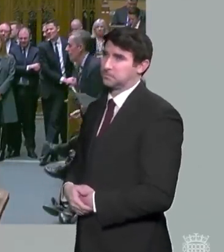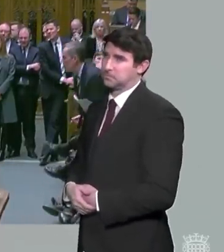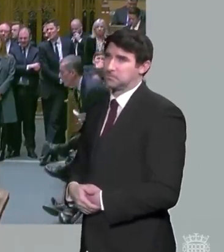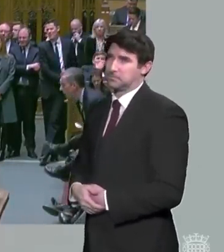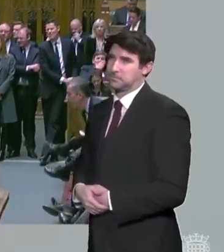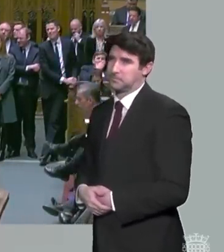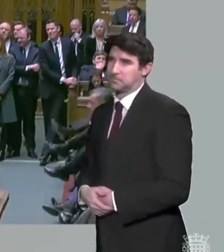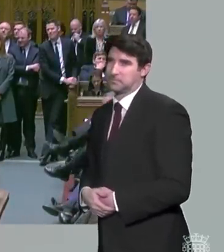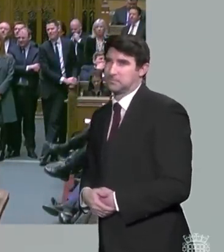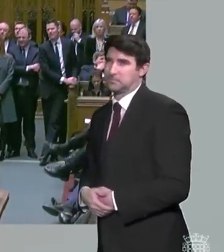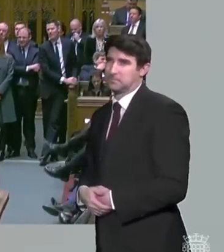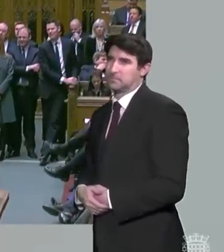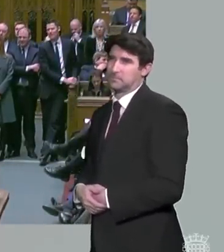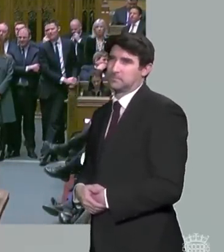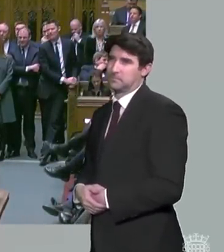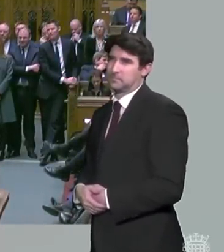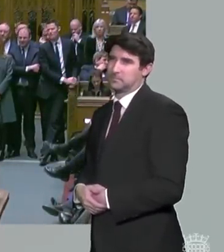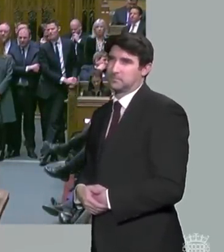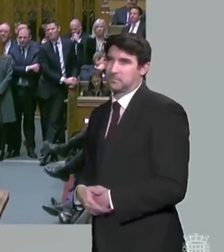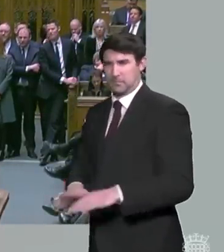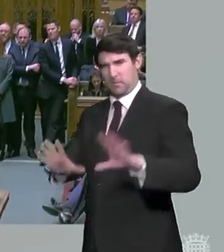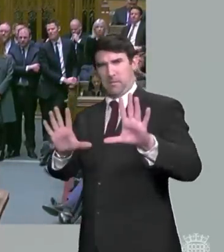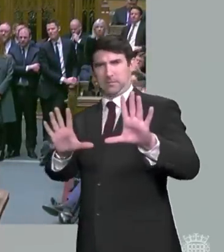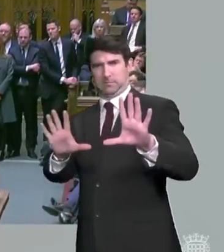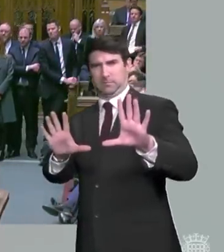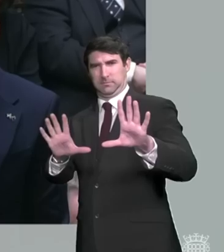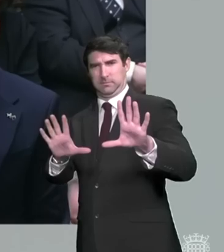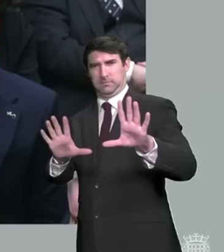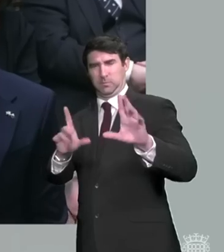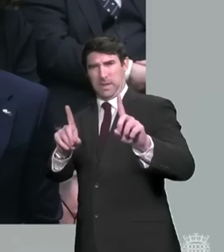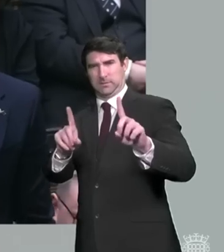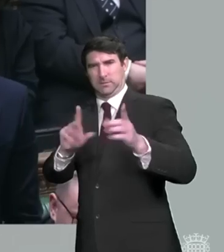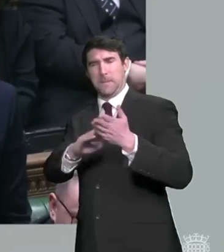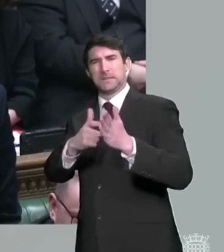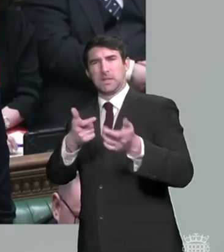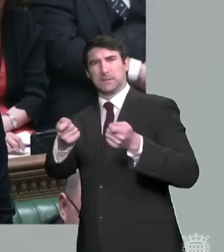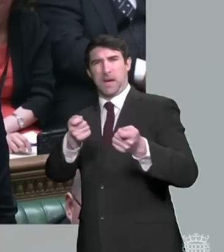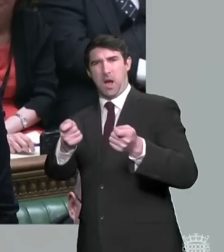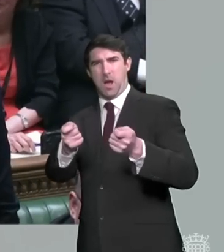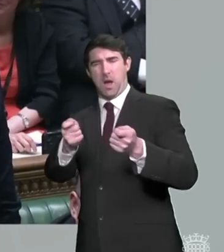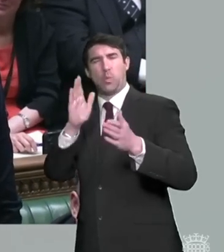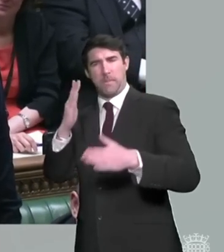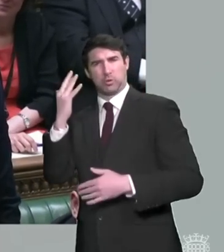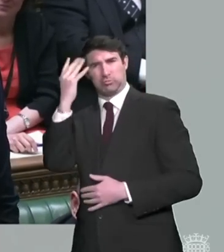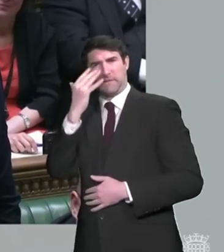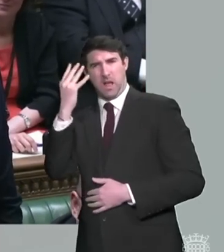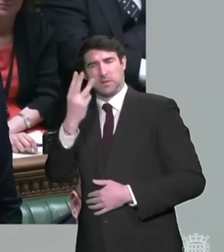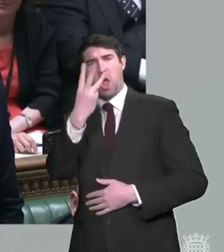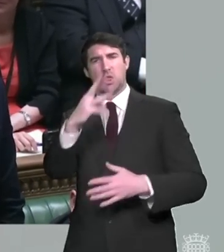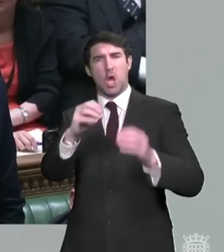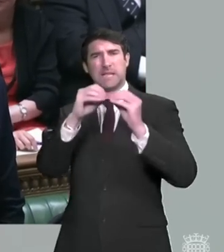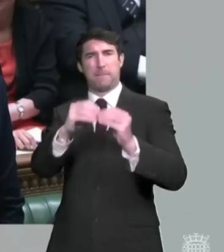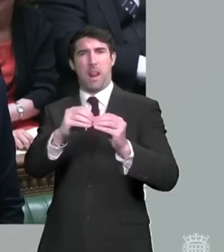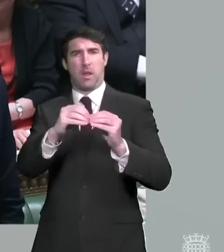on a minute. Let's reflect upon the damage that was caused. 30 billion wiped off the UK economy. Pension